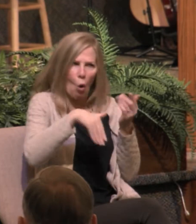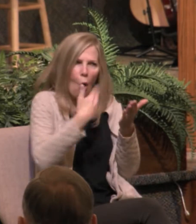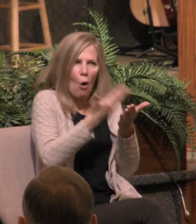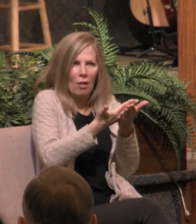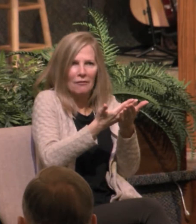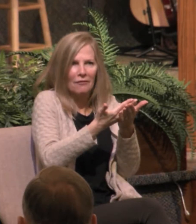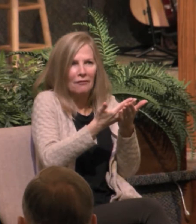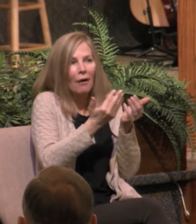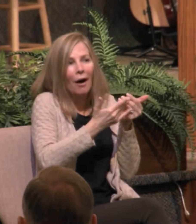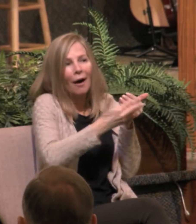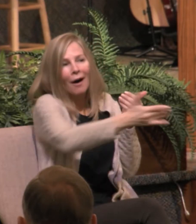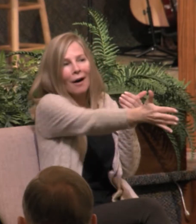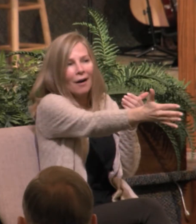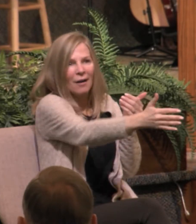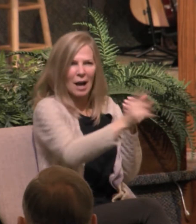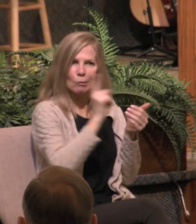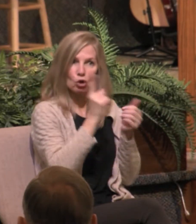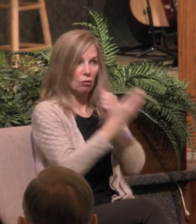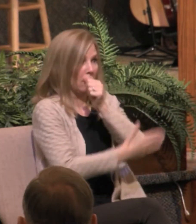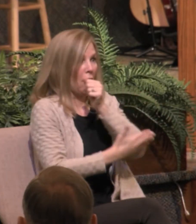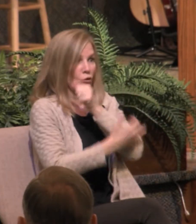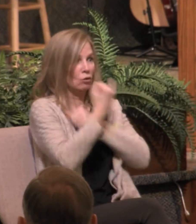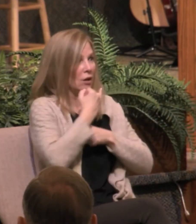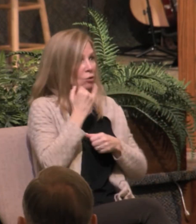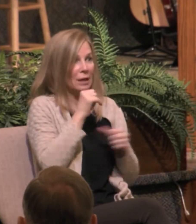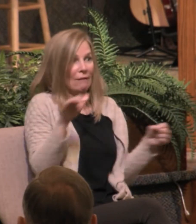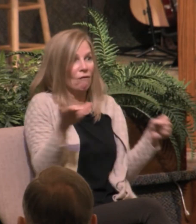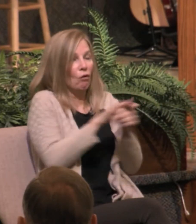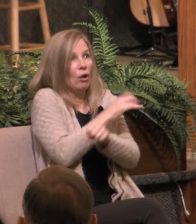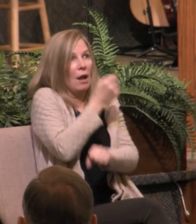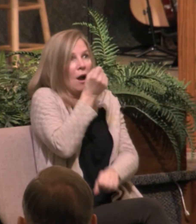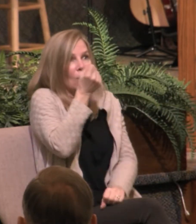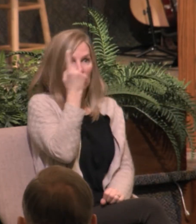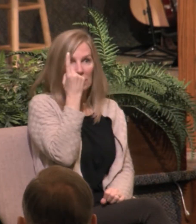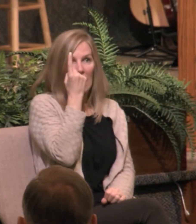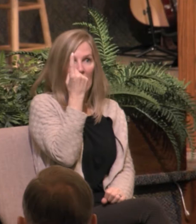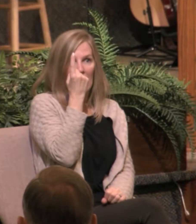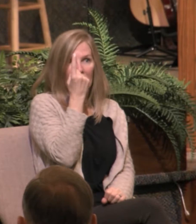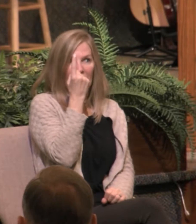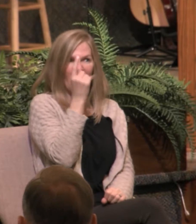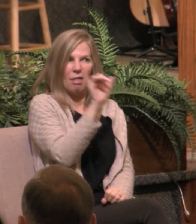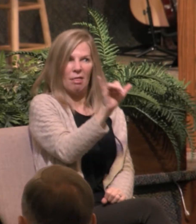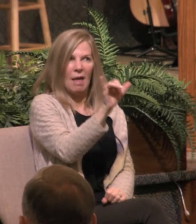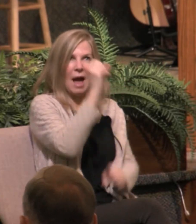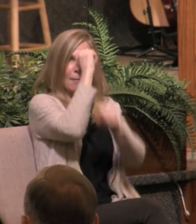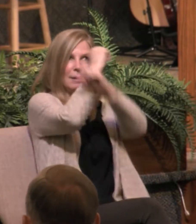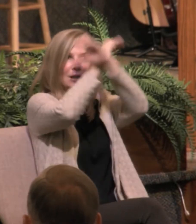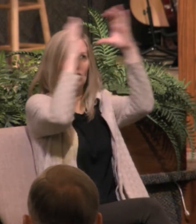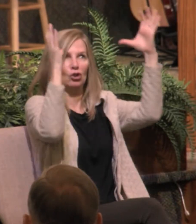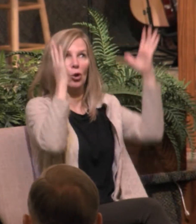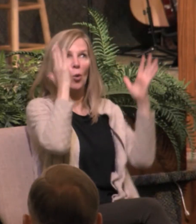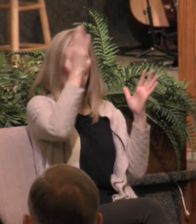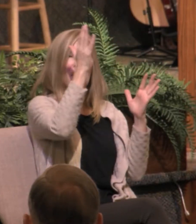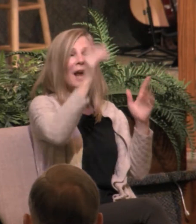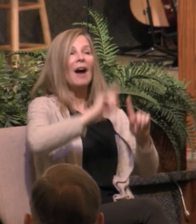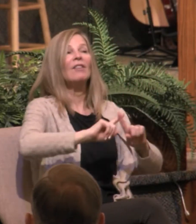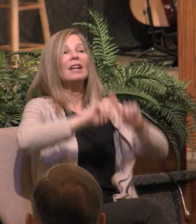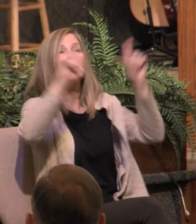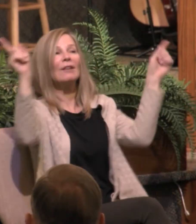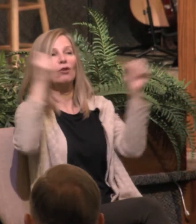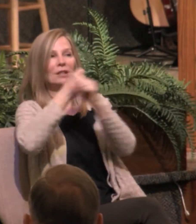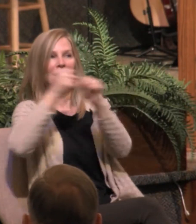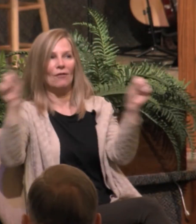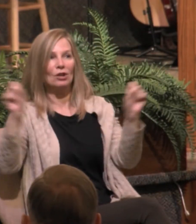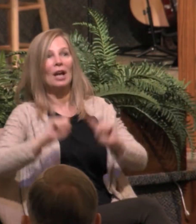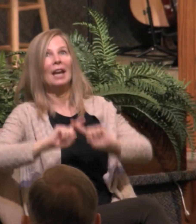I'm certain that the nation of Israel wouldn't have fully understand the picture that would be one day of a different salvation by